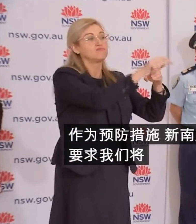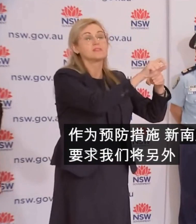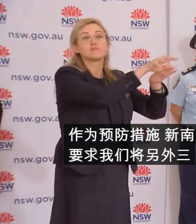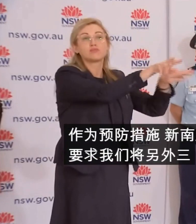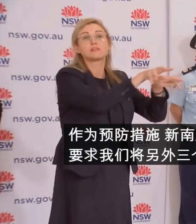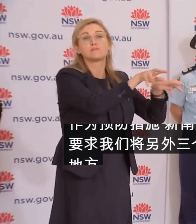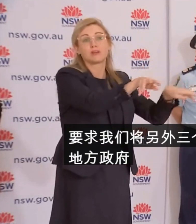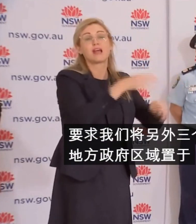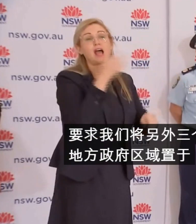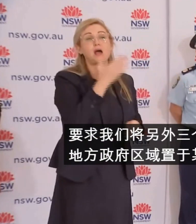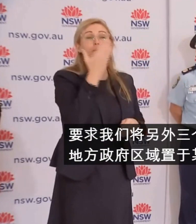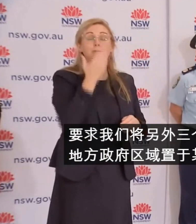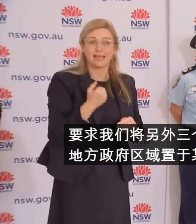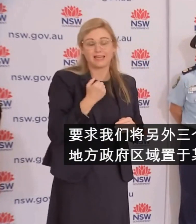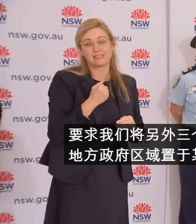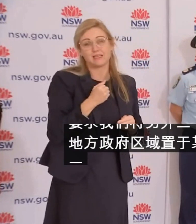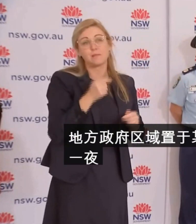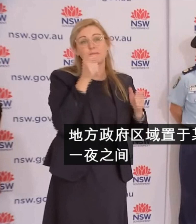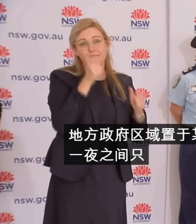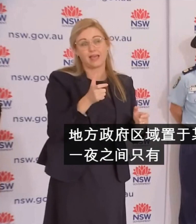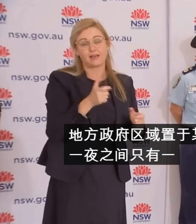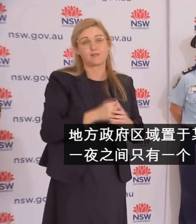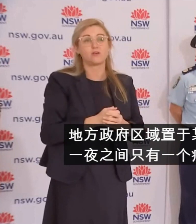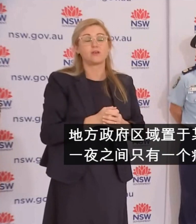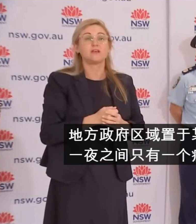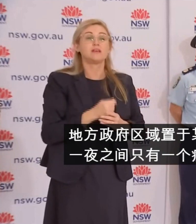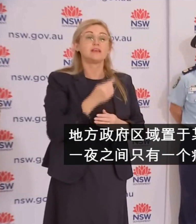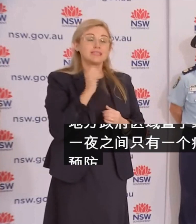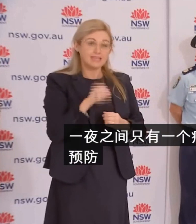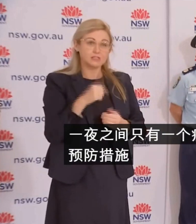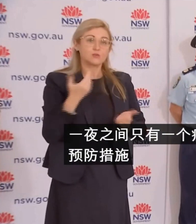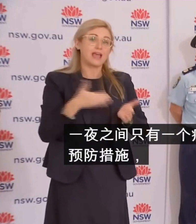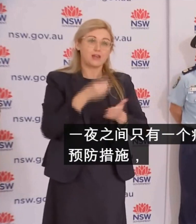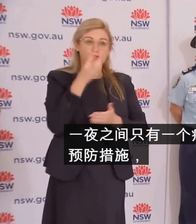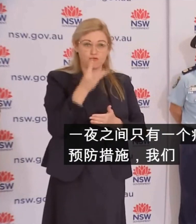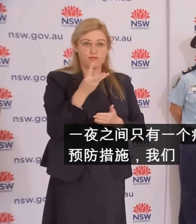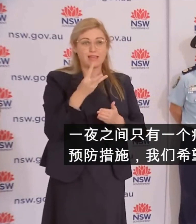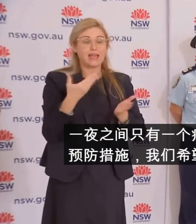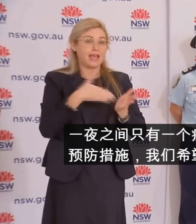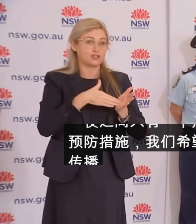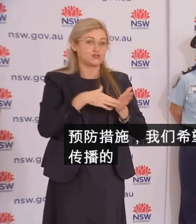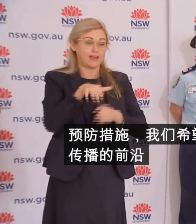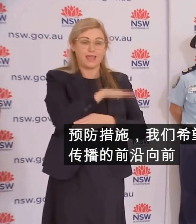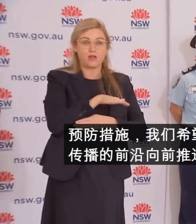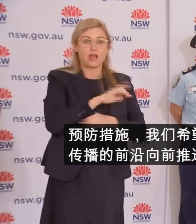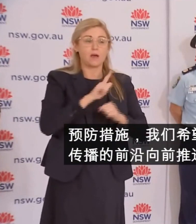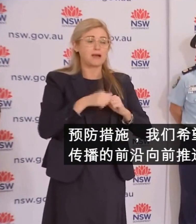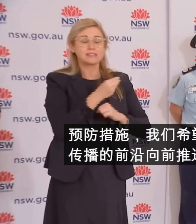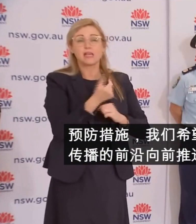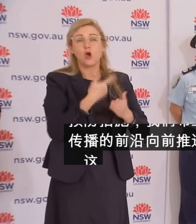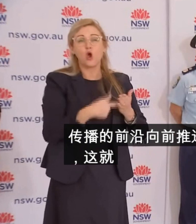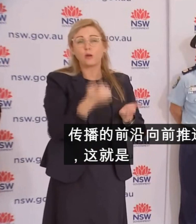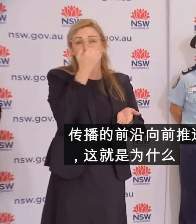asked us to put those additional 3 local government areas in. Some have only had 1 case overnight, but as a precaution, we want to stop the front of the spread moving